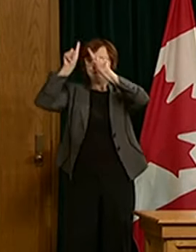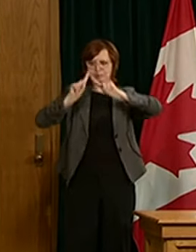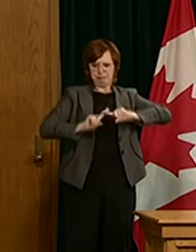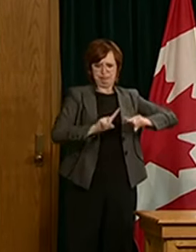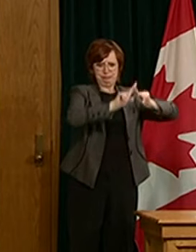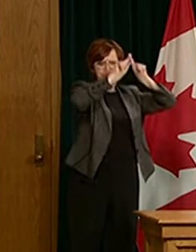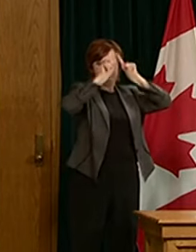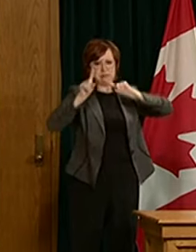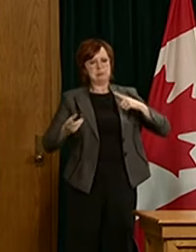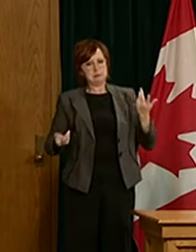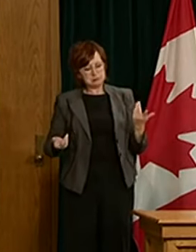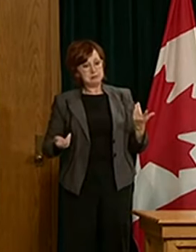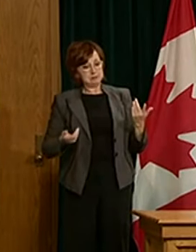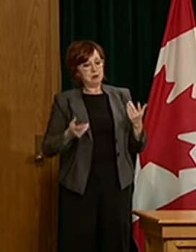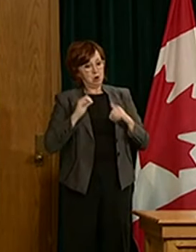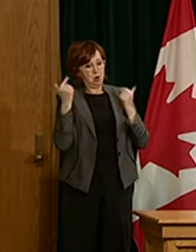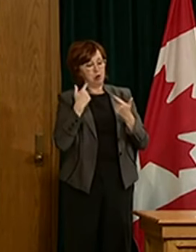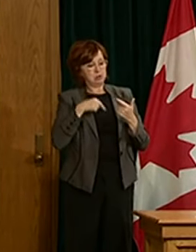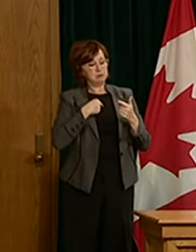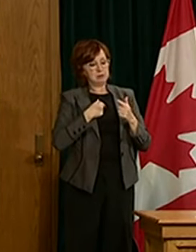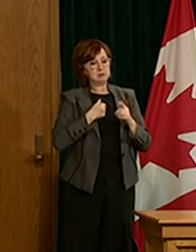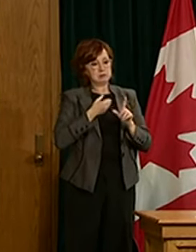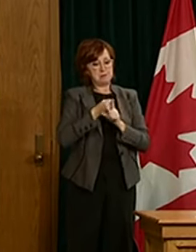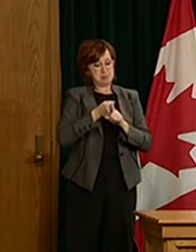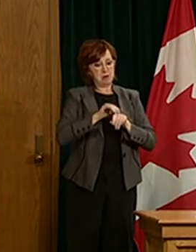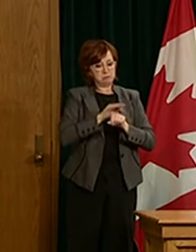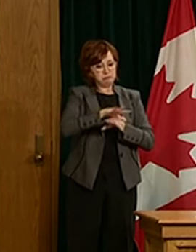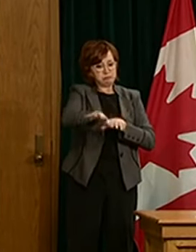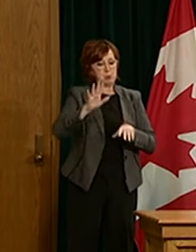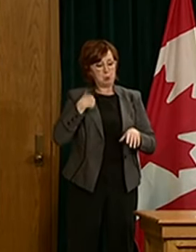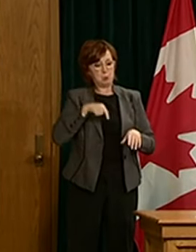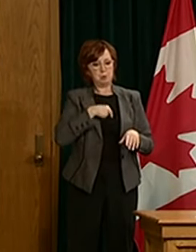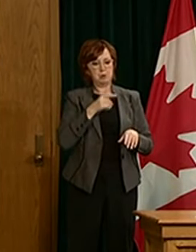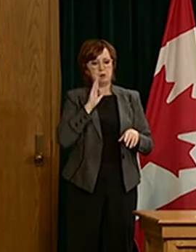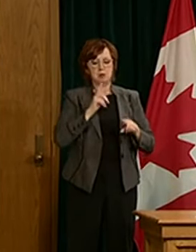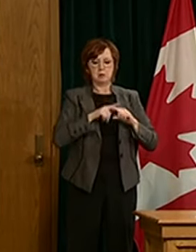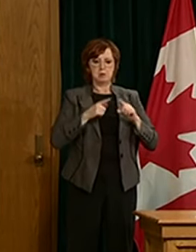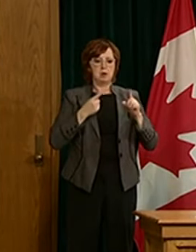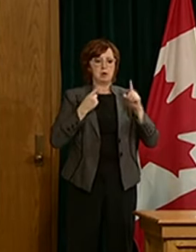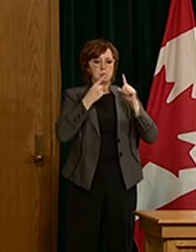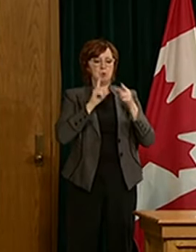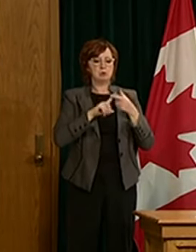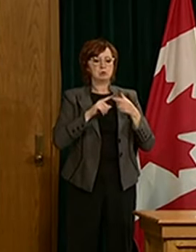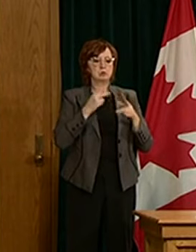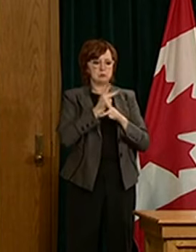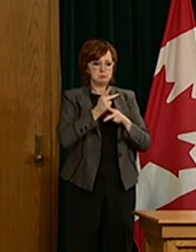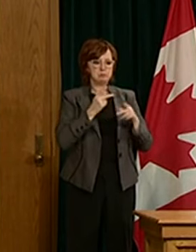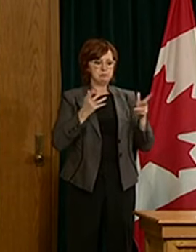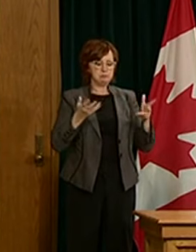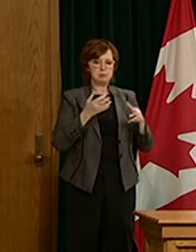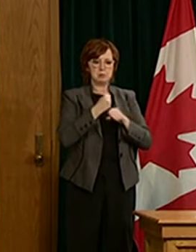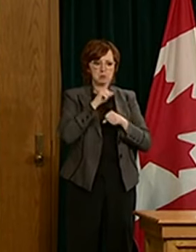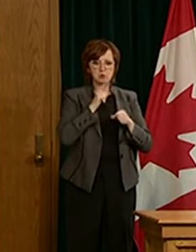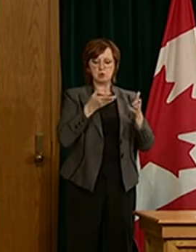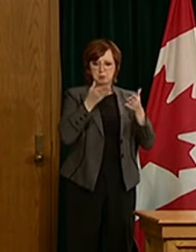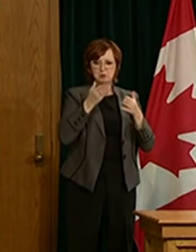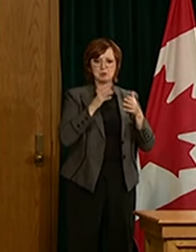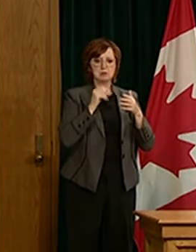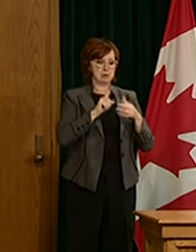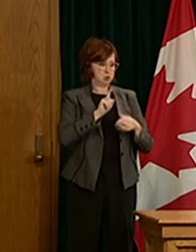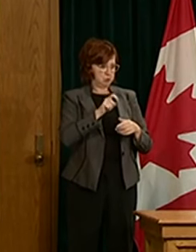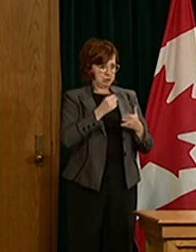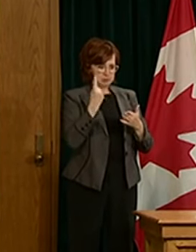health system is to be promoting health, preventing disease, and ensuring that healthcare services continue to be available when and where needed